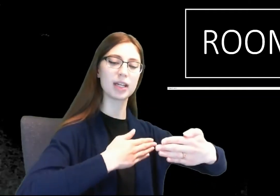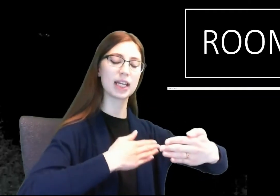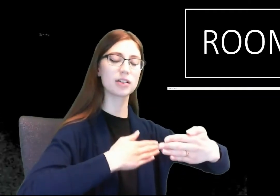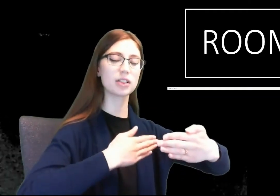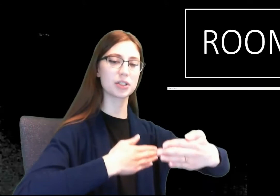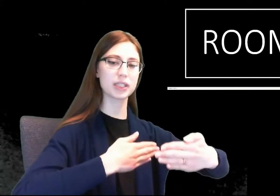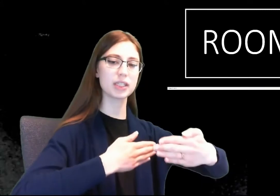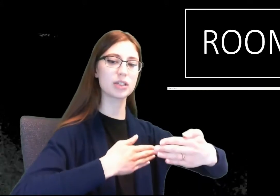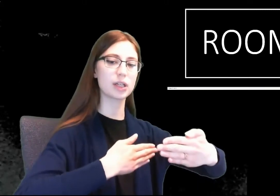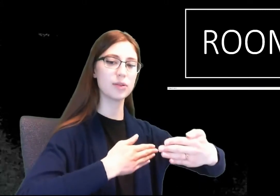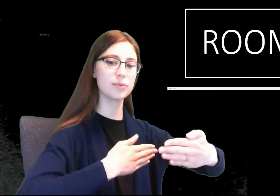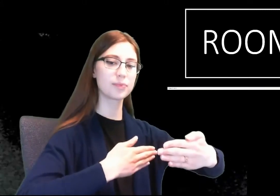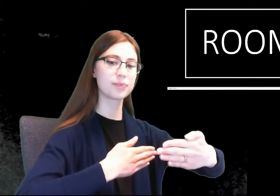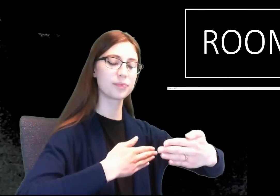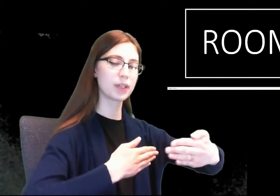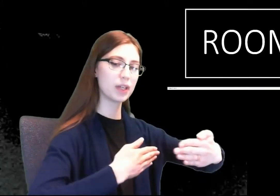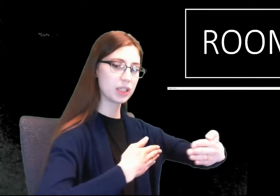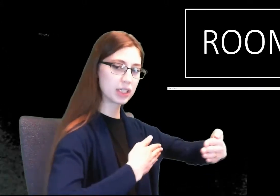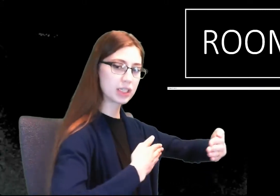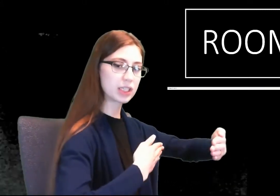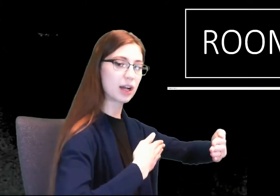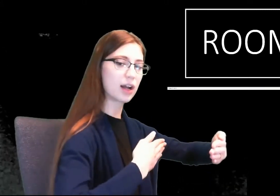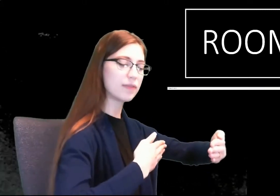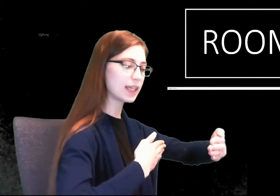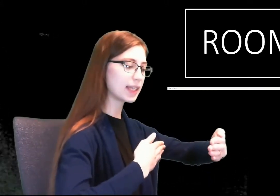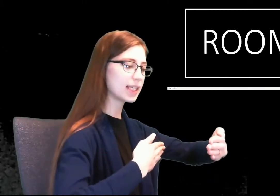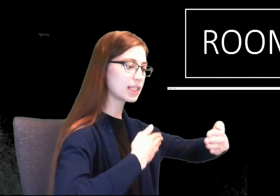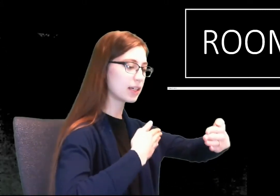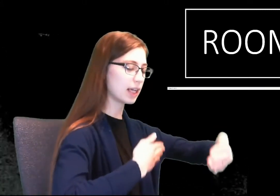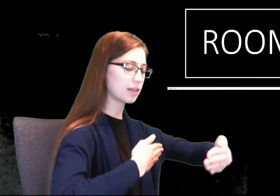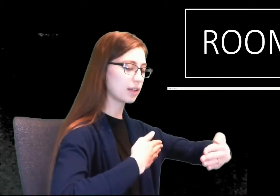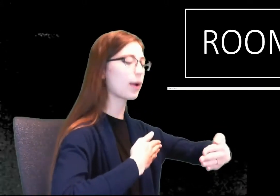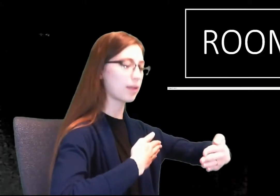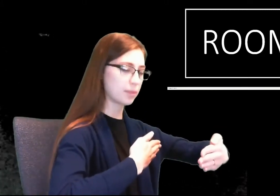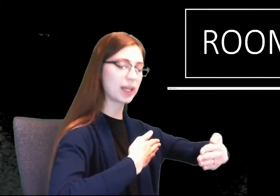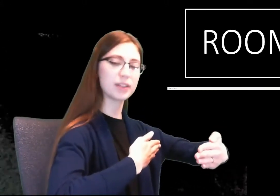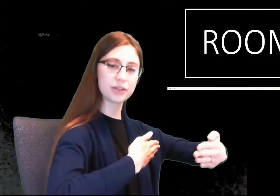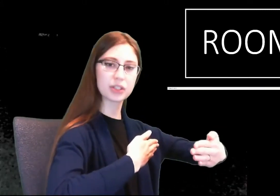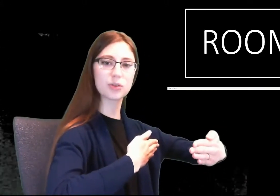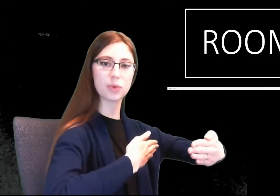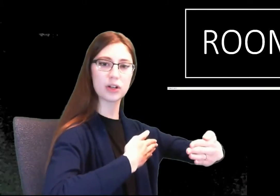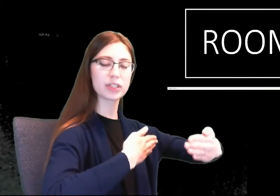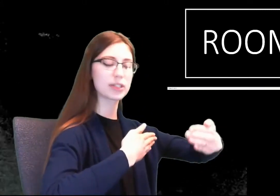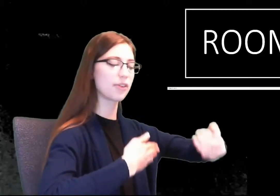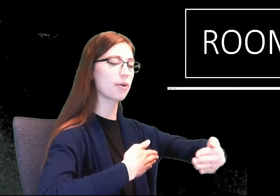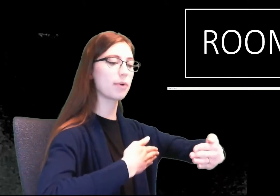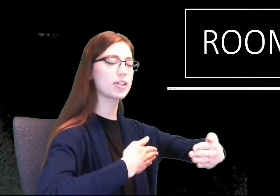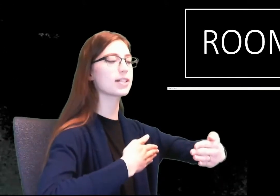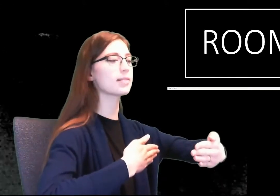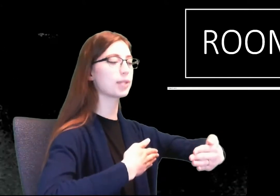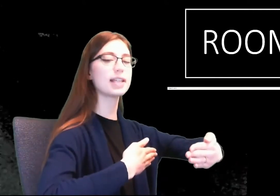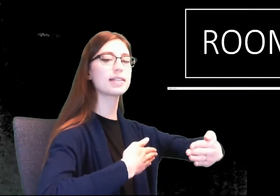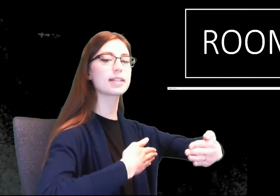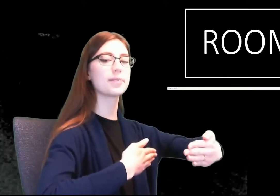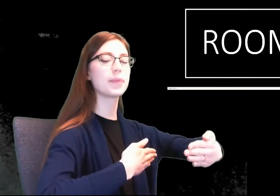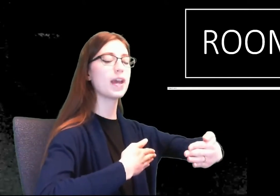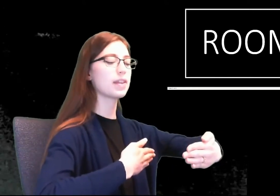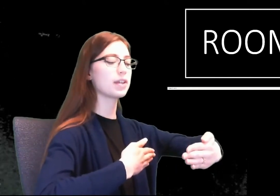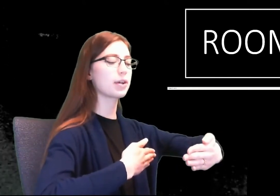hand closest to you. So you're going to start off like this. You get, okay, we got those two walls. Long walls are in place. Then you're going